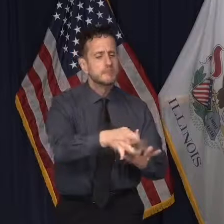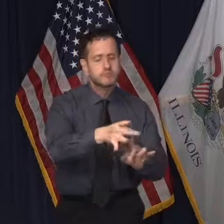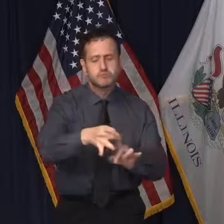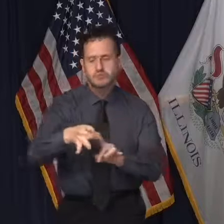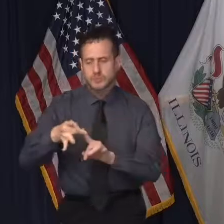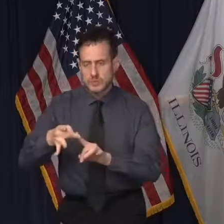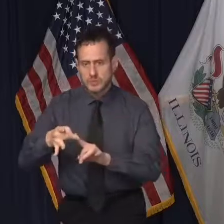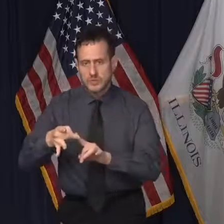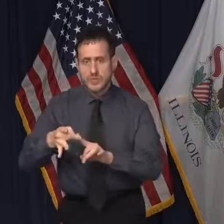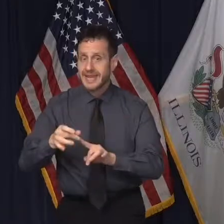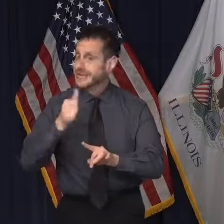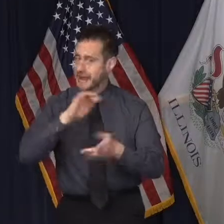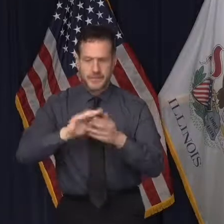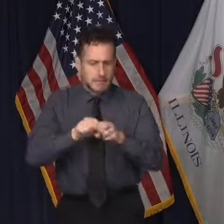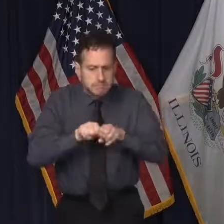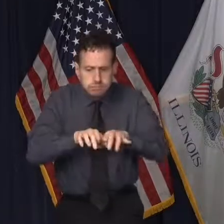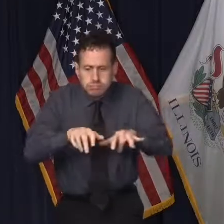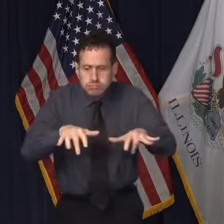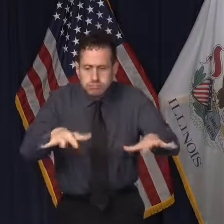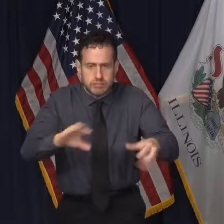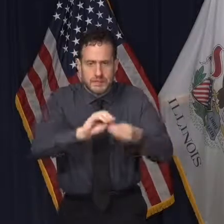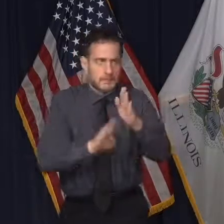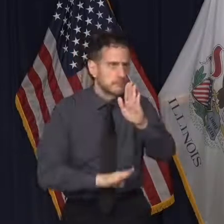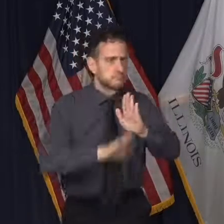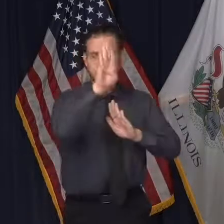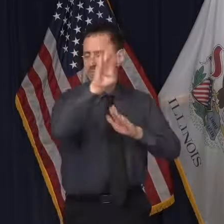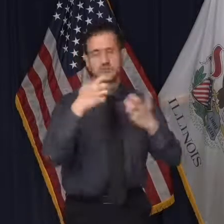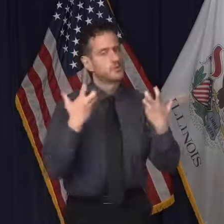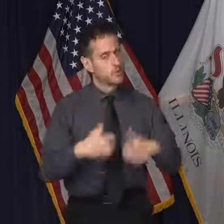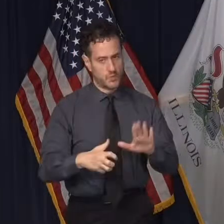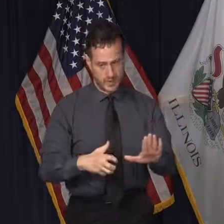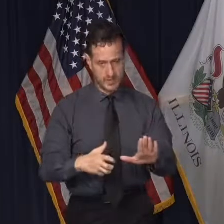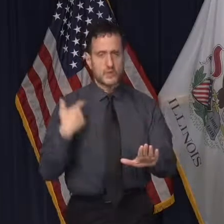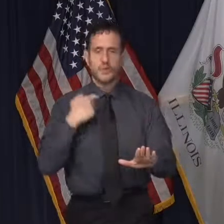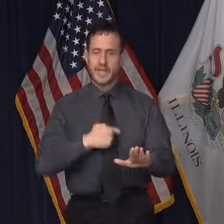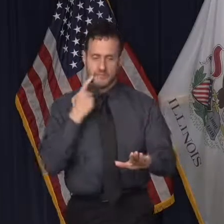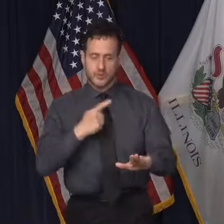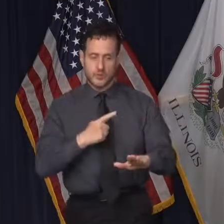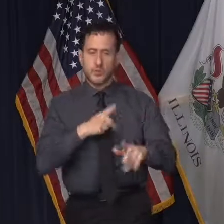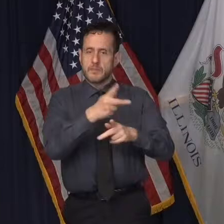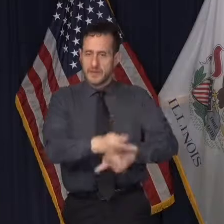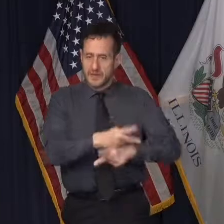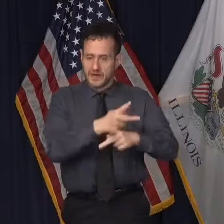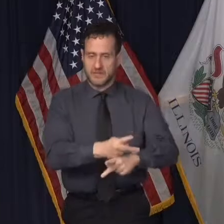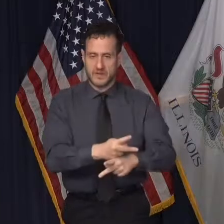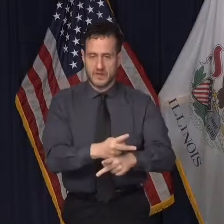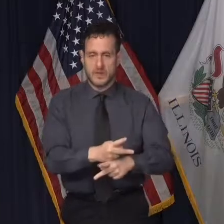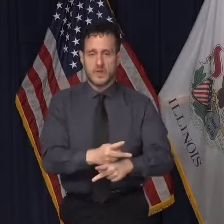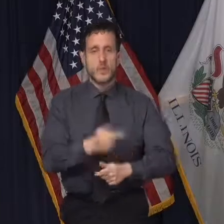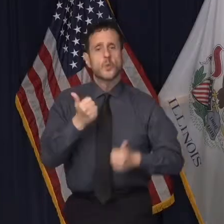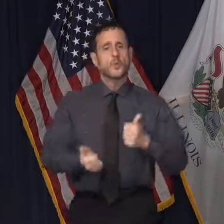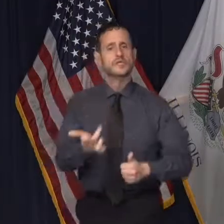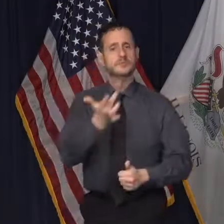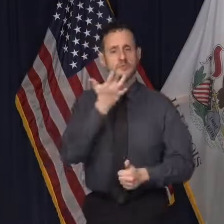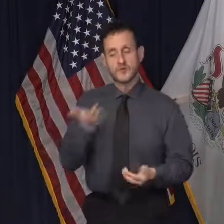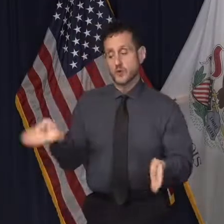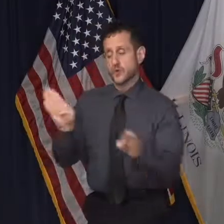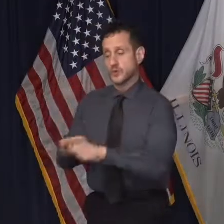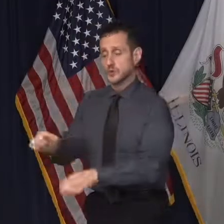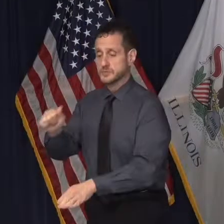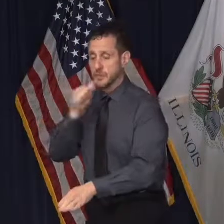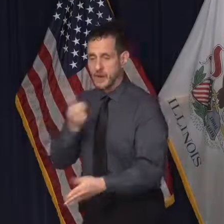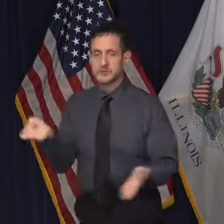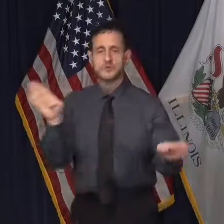that obviates the whole program, that's what you're preparing for. You can either close the bars or close the